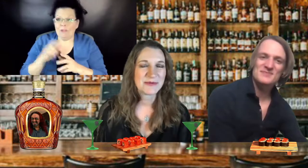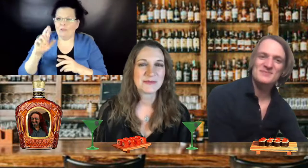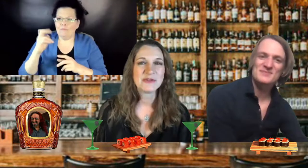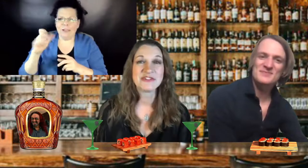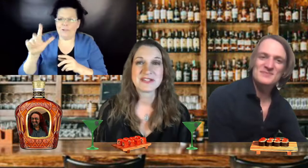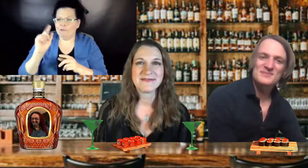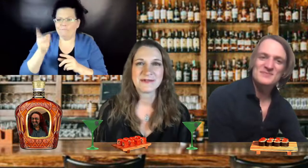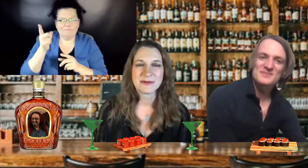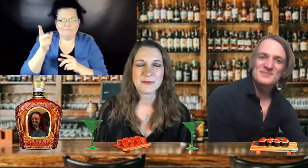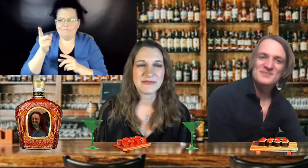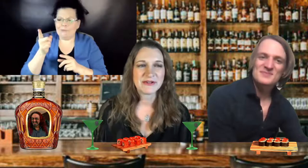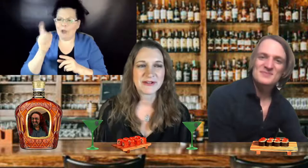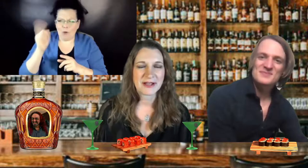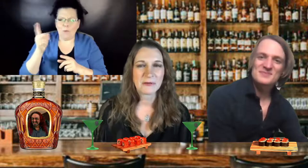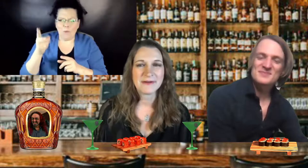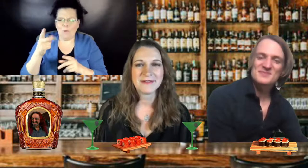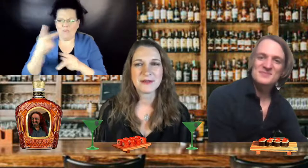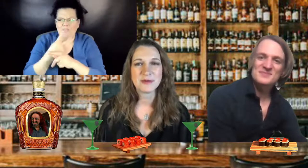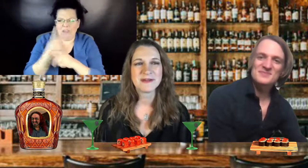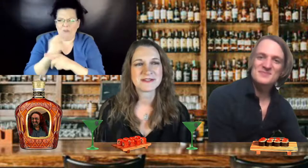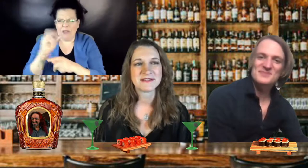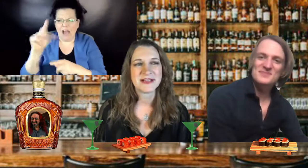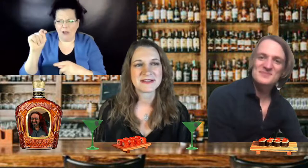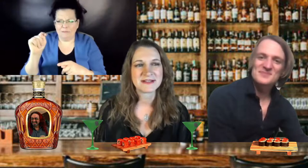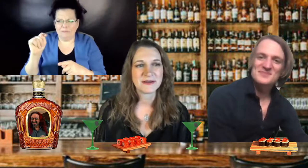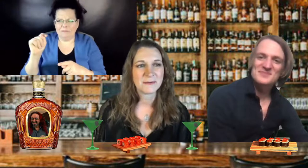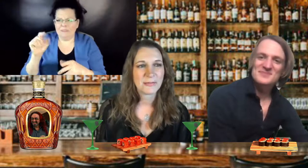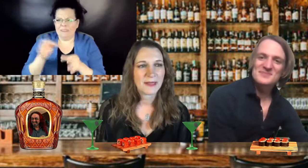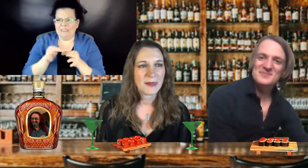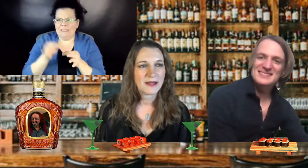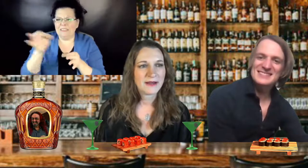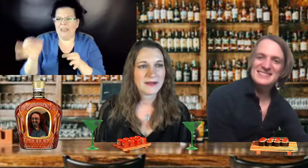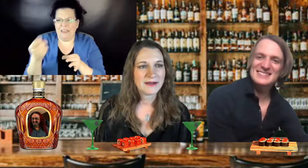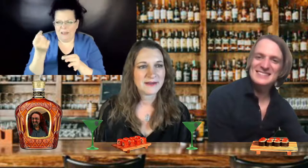Rachel, we'll decipher you. We'll figure it out. We're in a little bit delay, so...